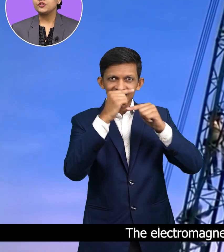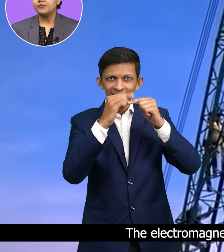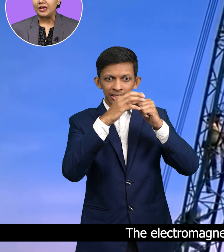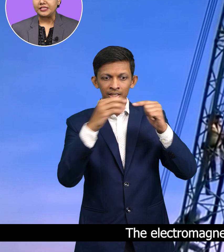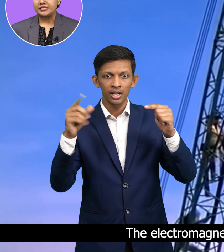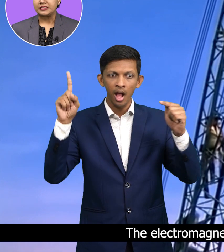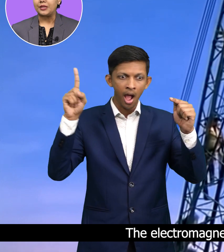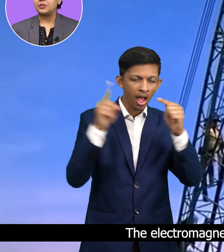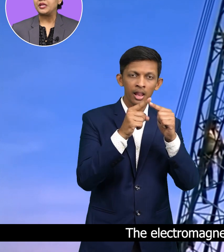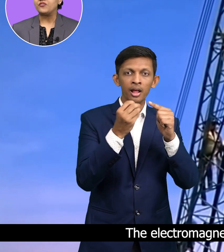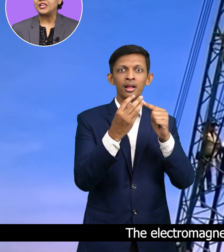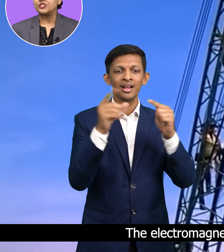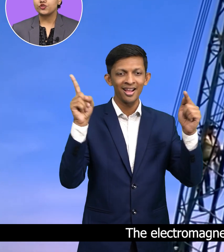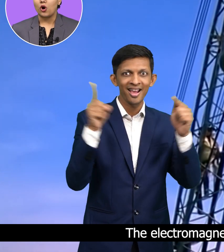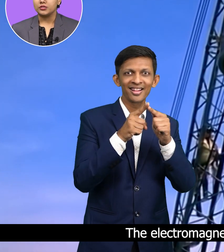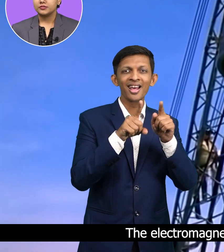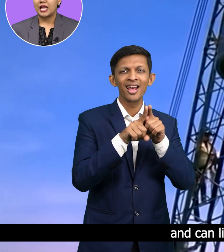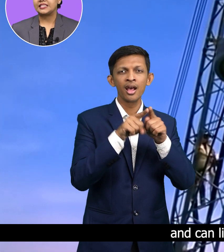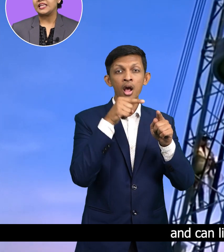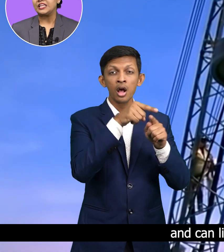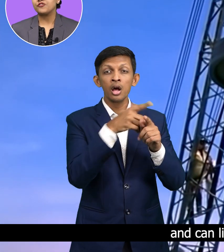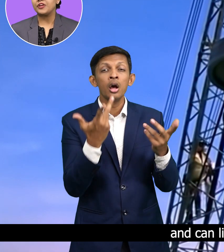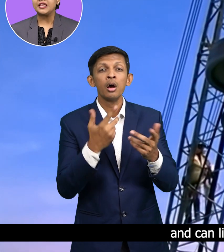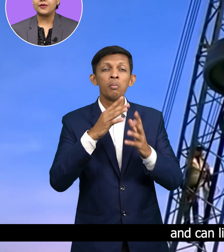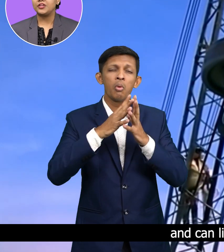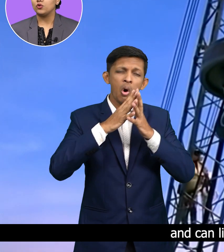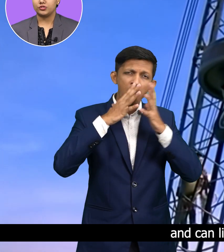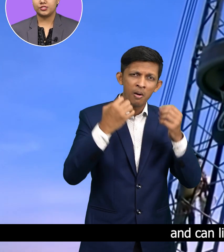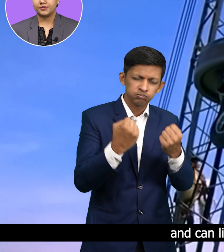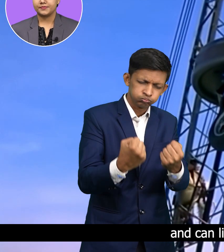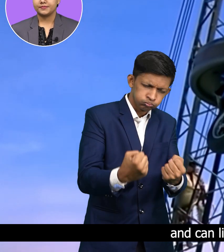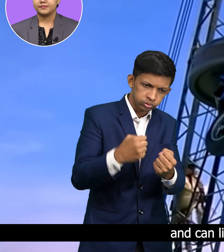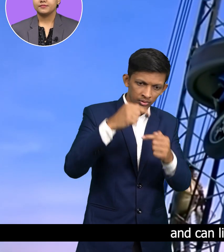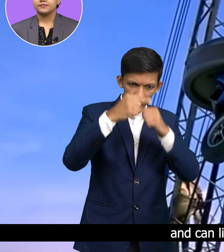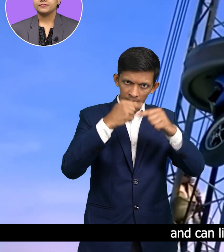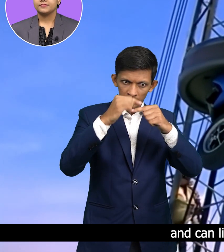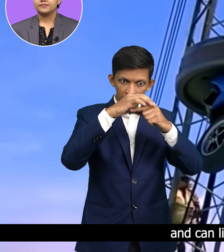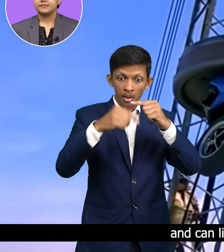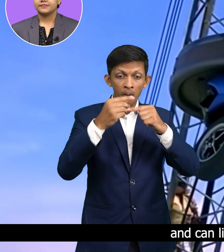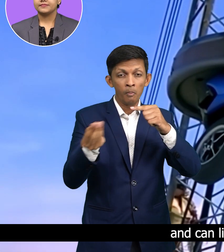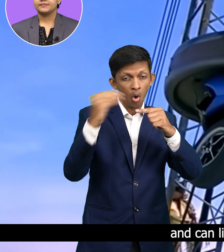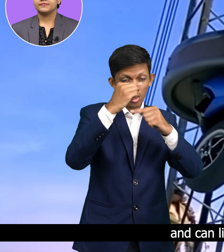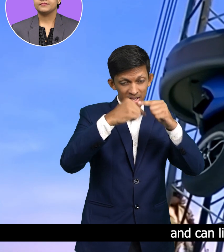The electromagnets can be made very strong and can lift very heavy loads.